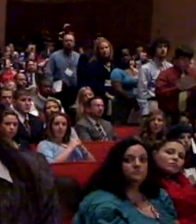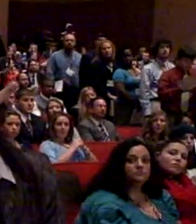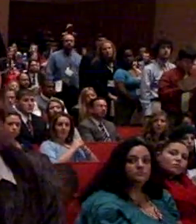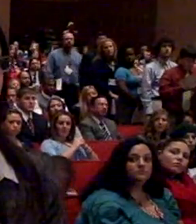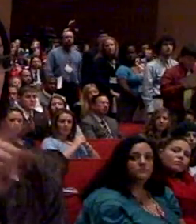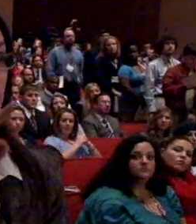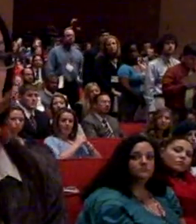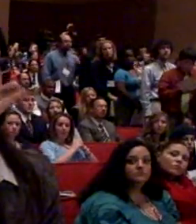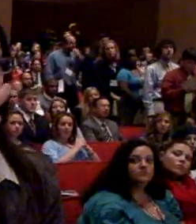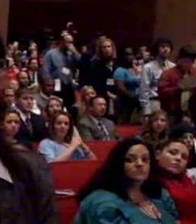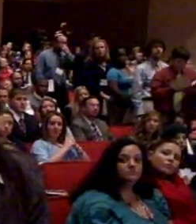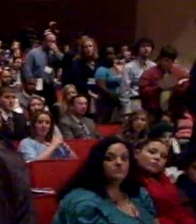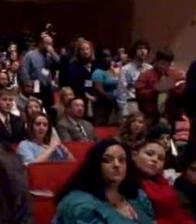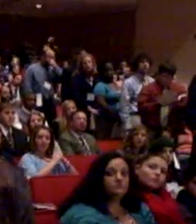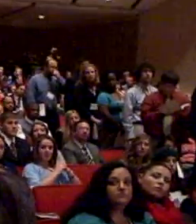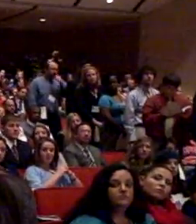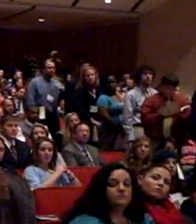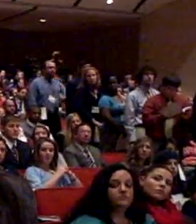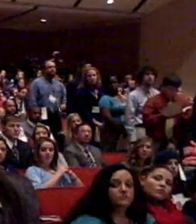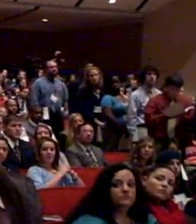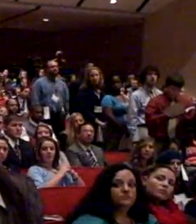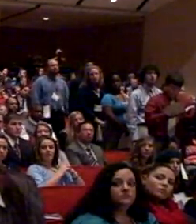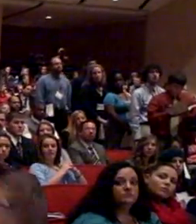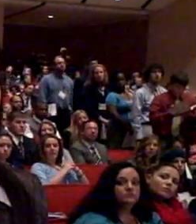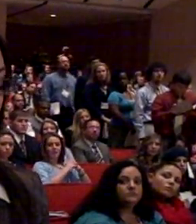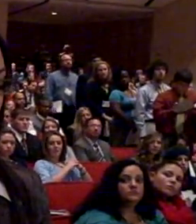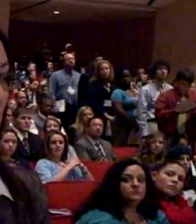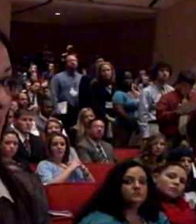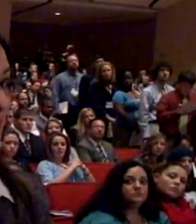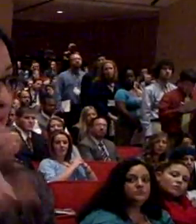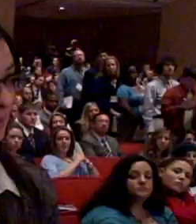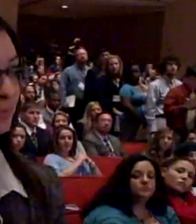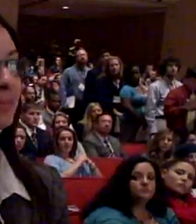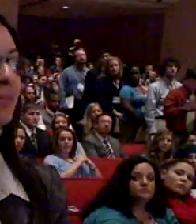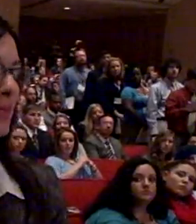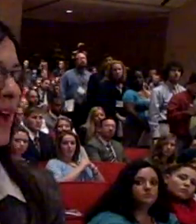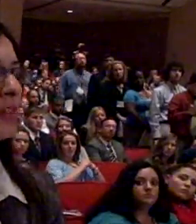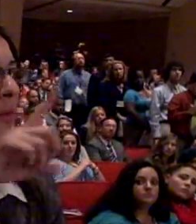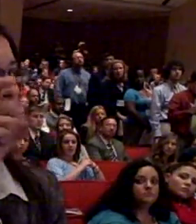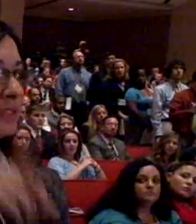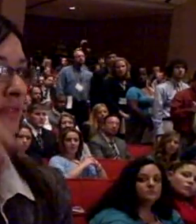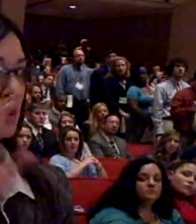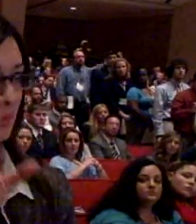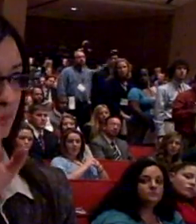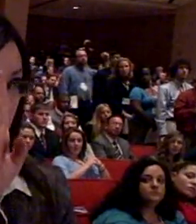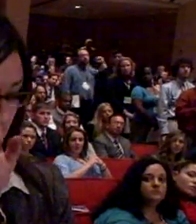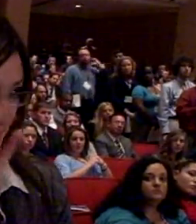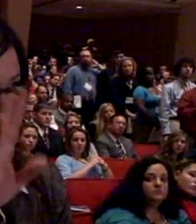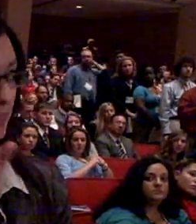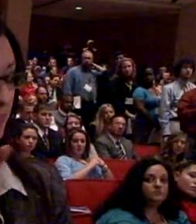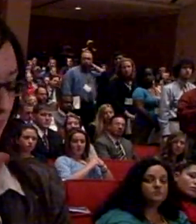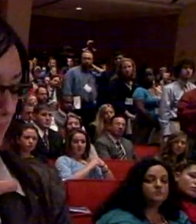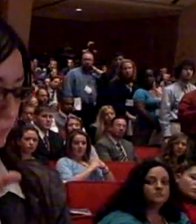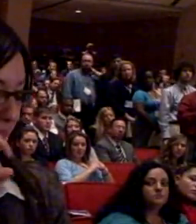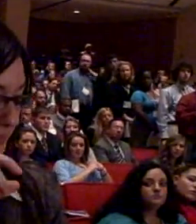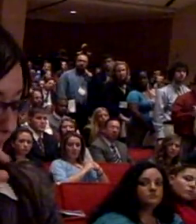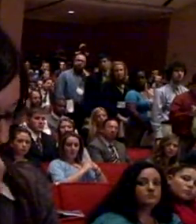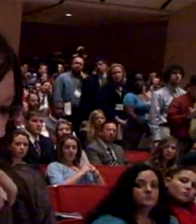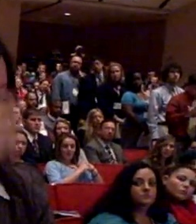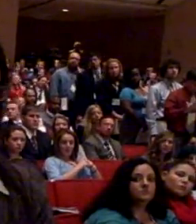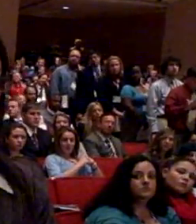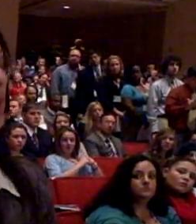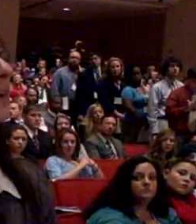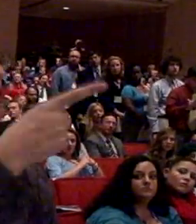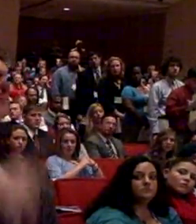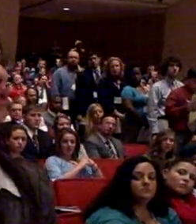Yeah. My name is Leah Katz-Hernandez. I'm from Gallaudet University here in Washington, D.C. And my question is